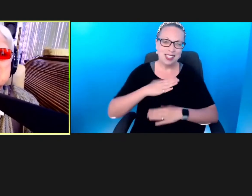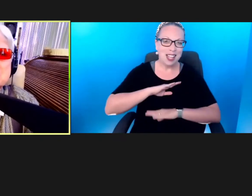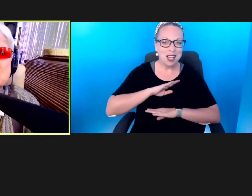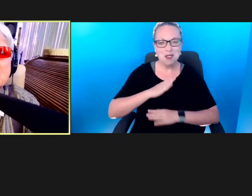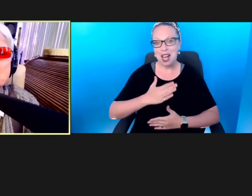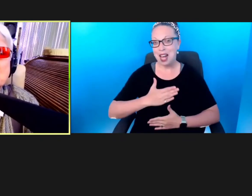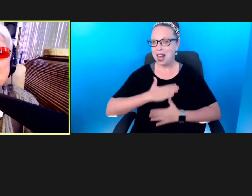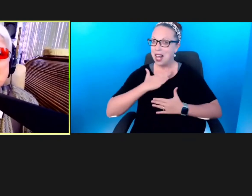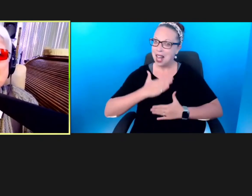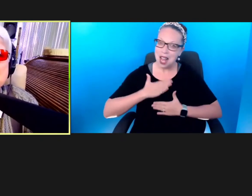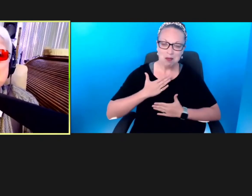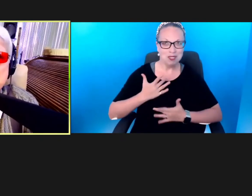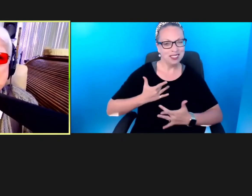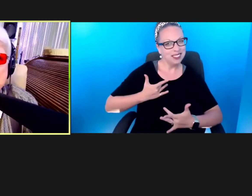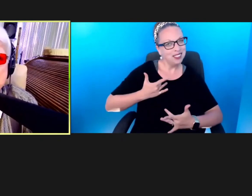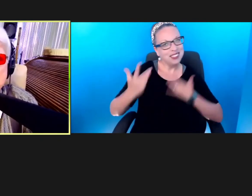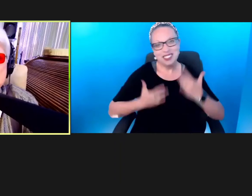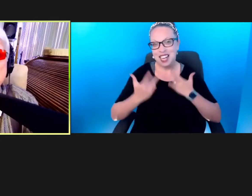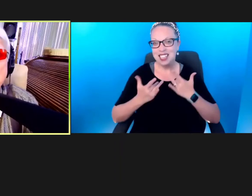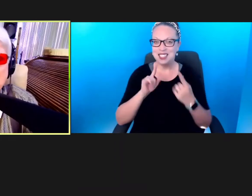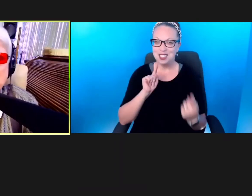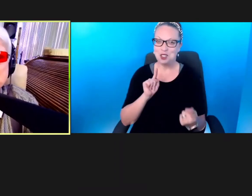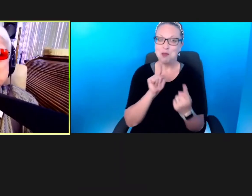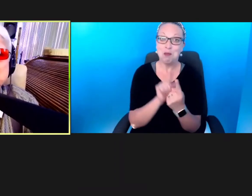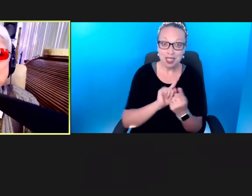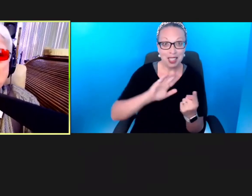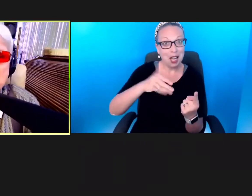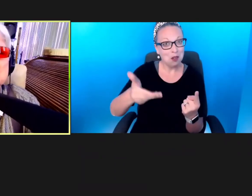out of our skin happy, to meet